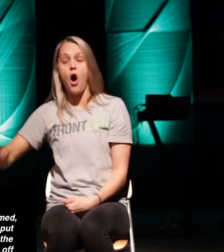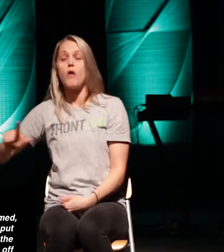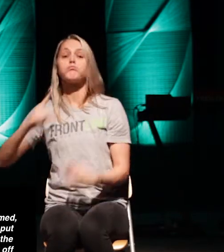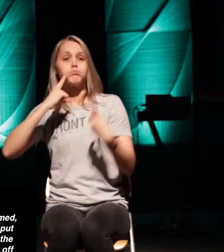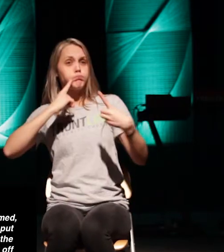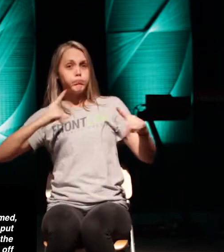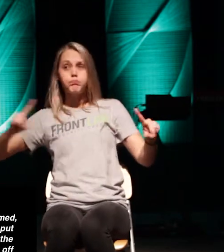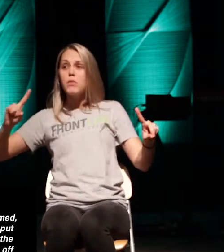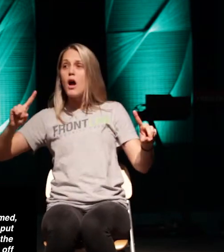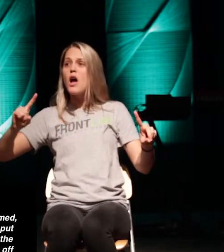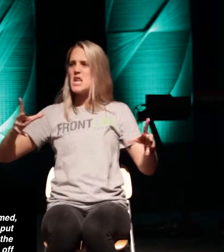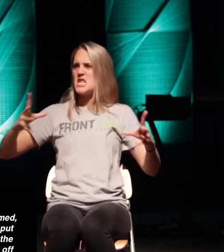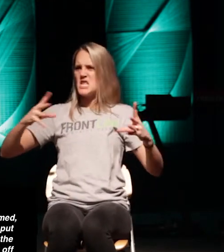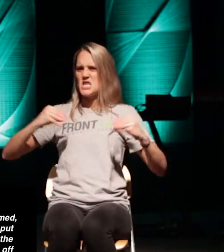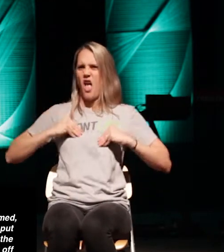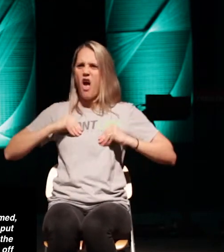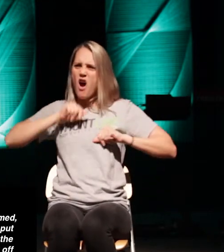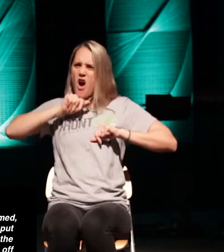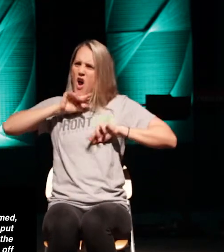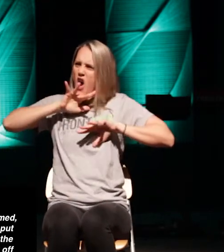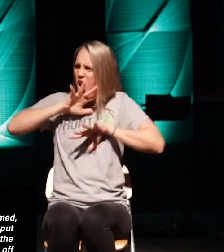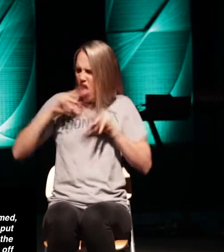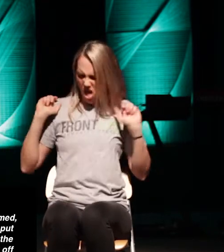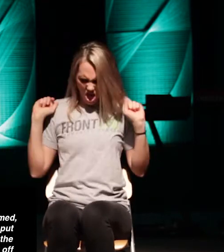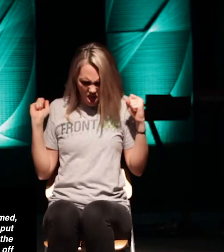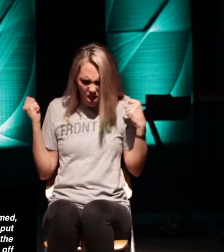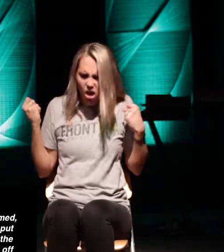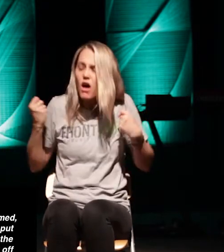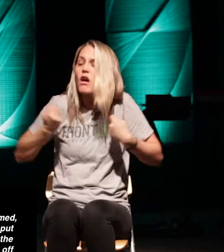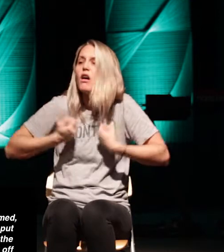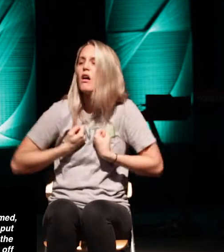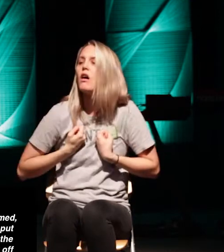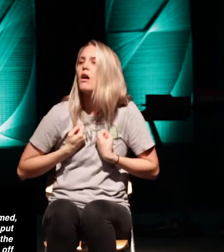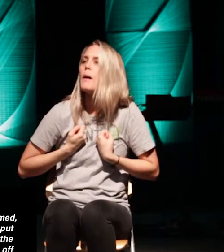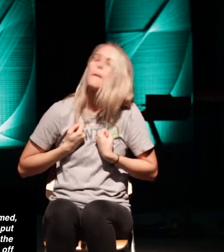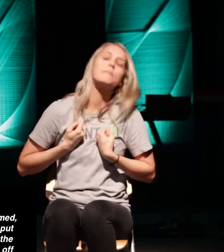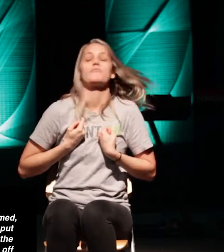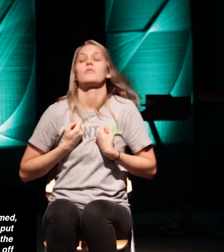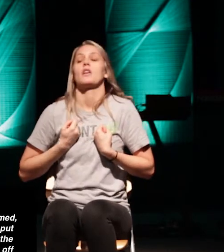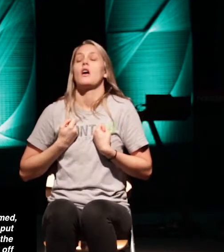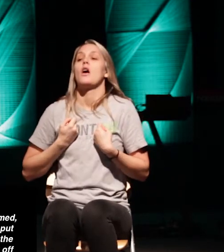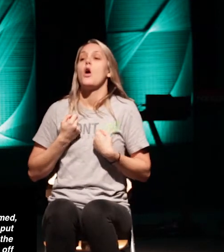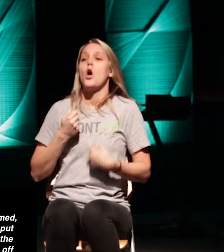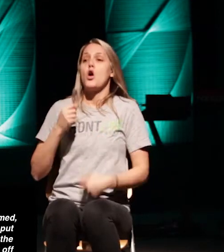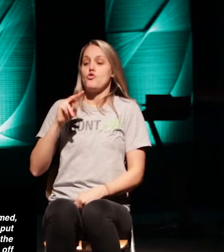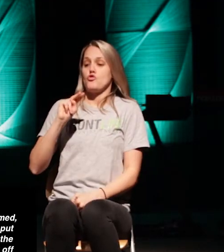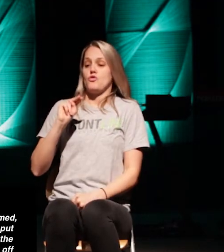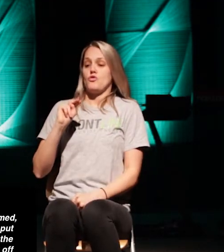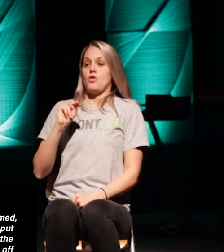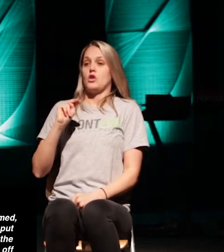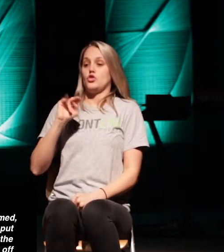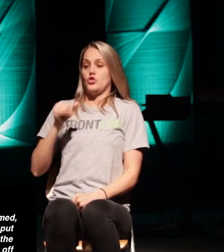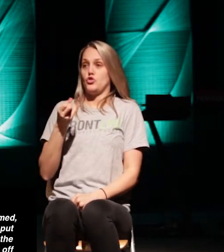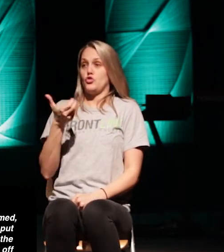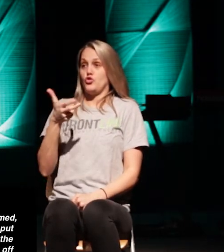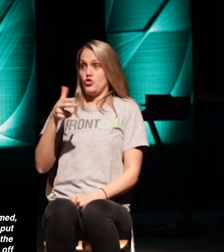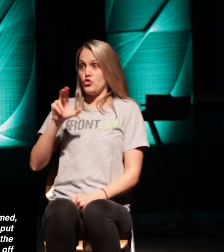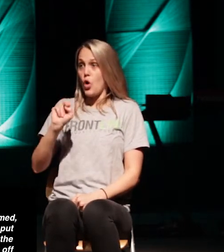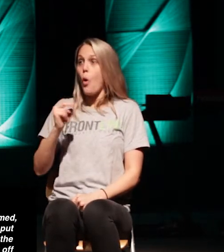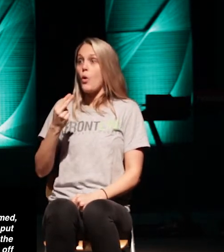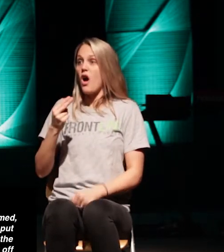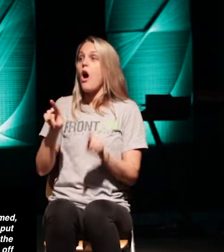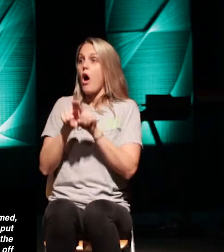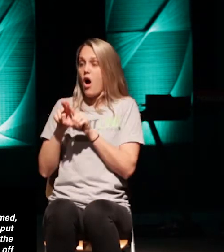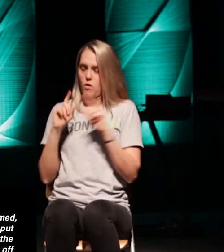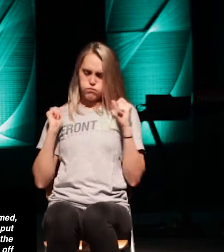put on sackcloth. When Jonah's warning reached the king of Nineveh, he rose from his throne, took off his royal robes, covered himself with sackcloth, and